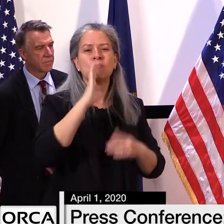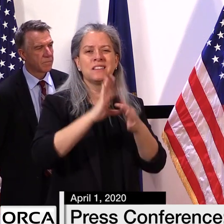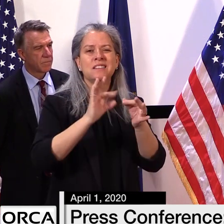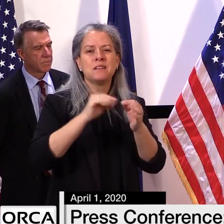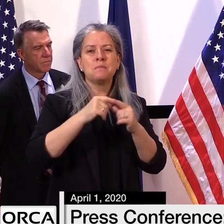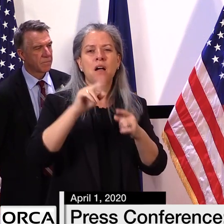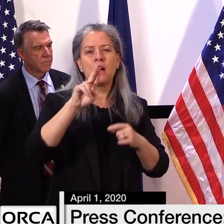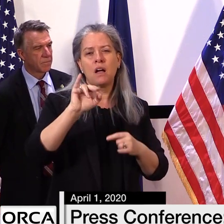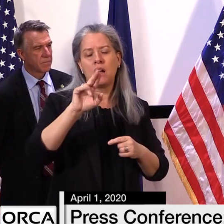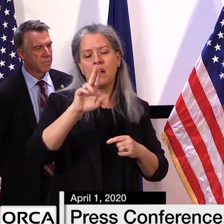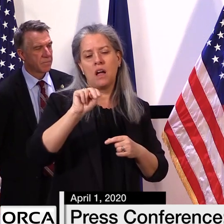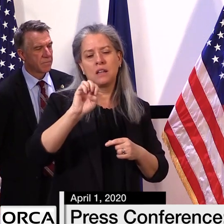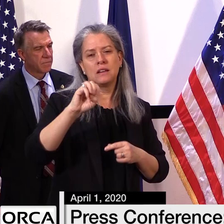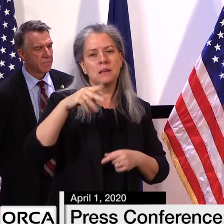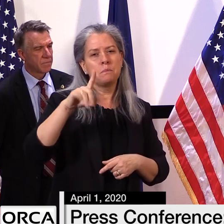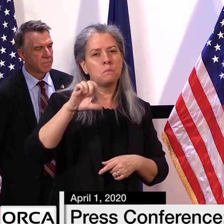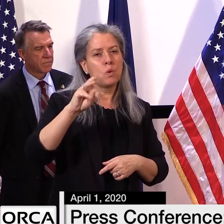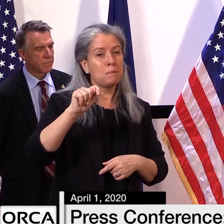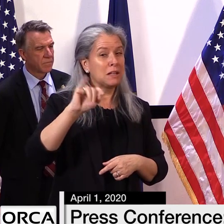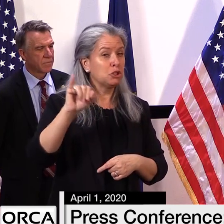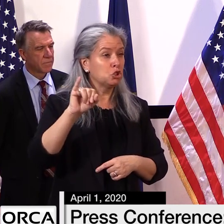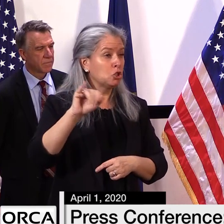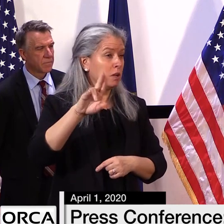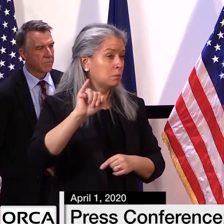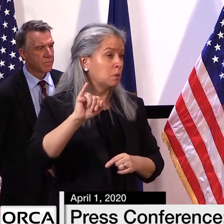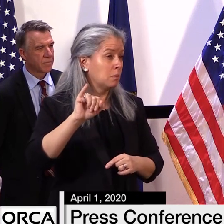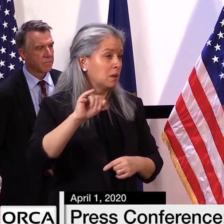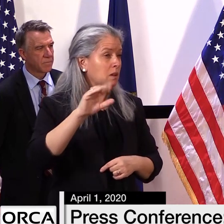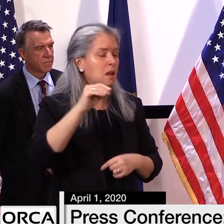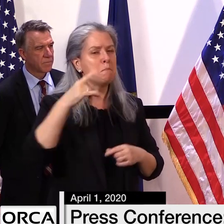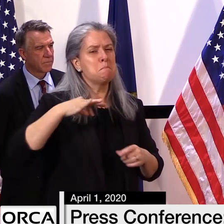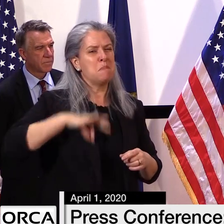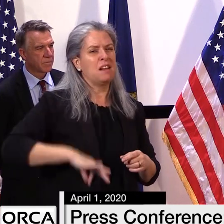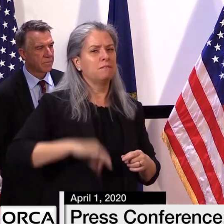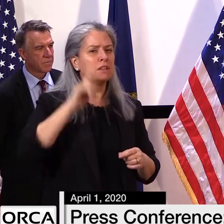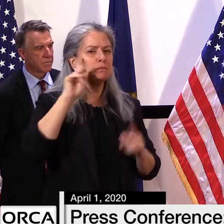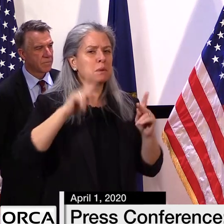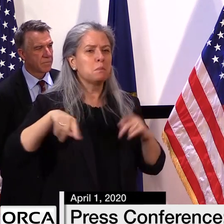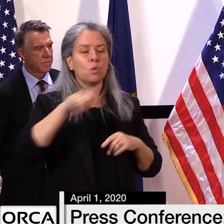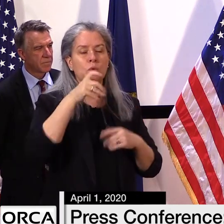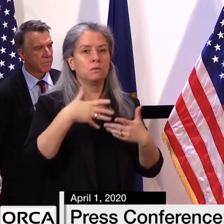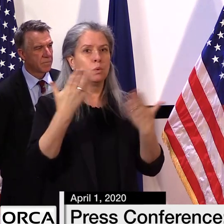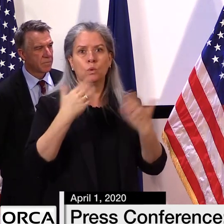for individuals who have experienced loss during this time.